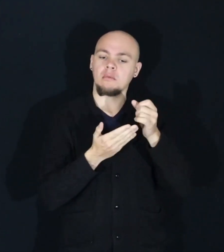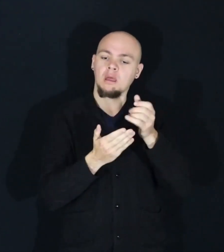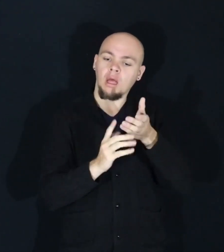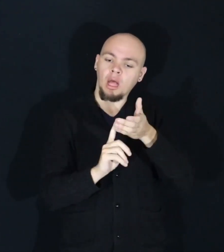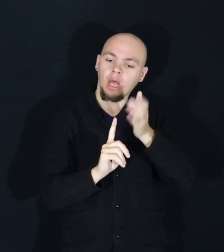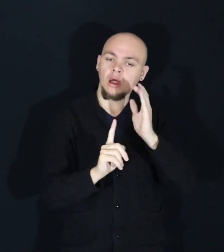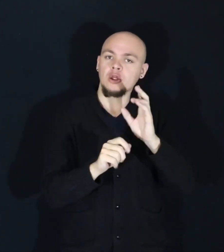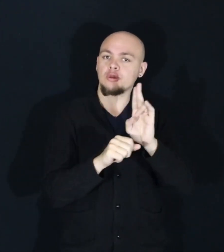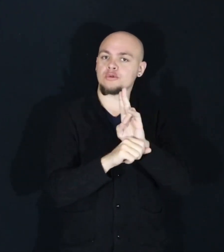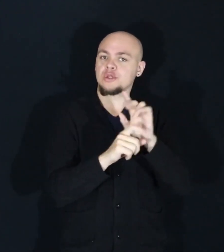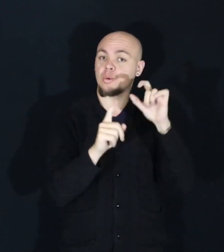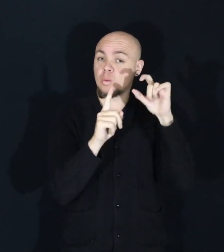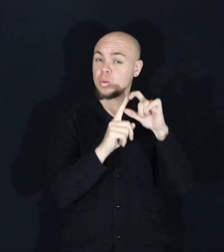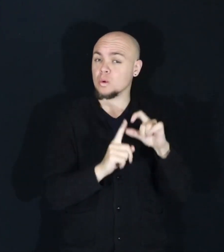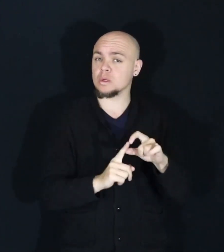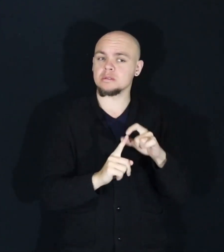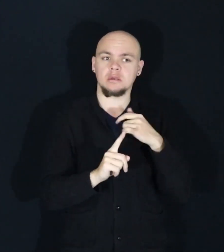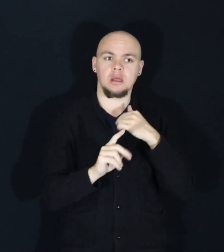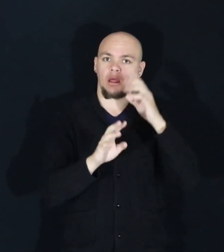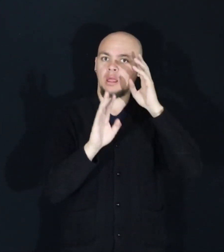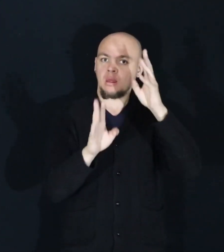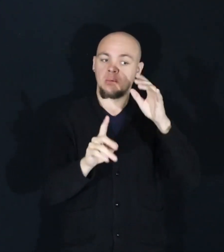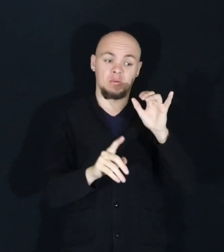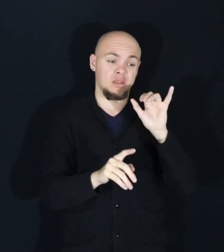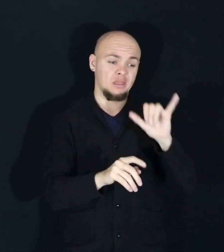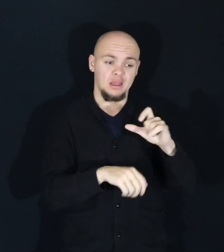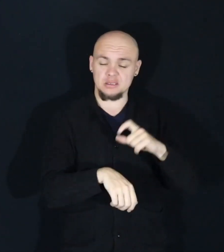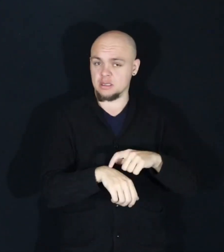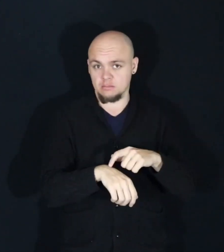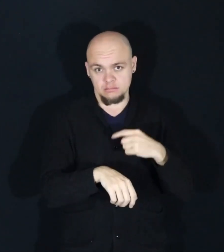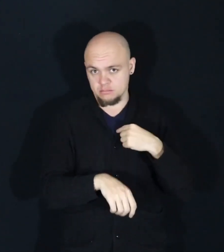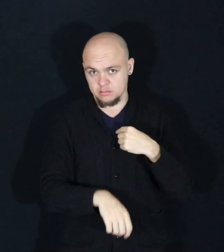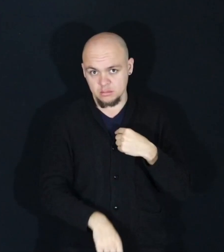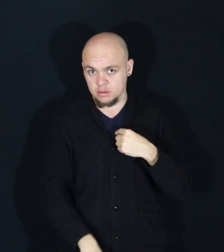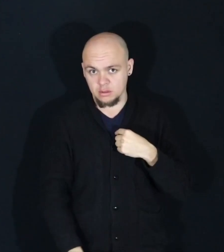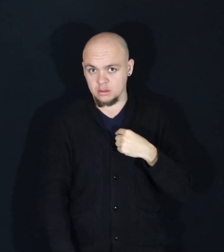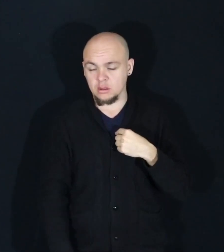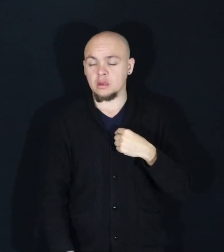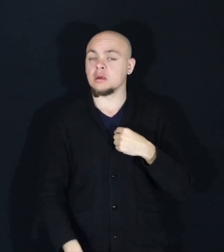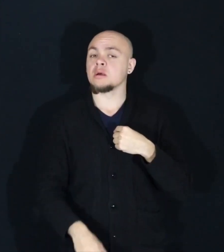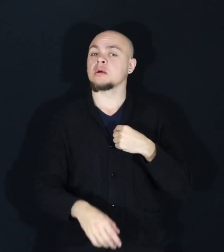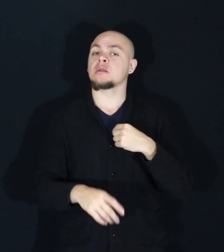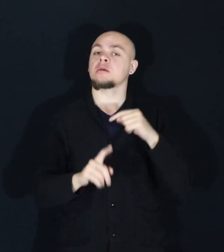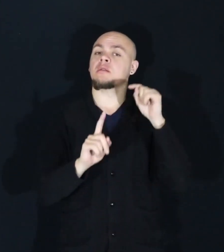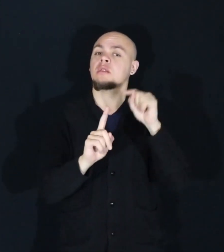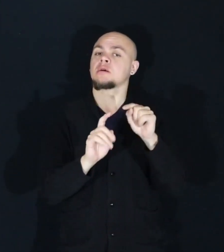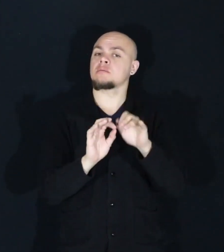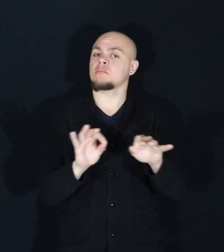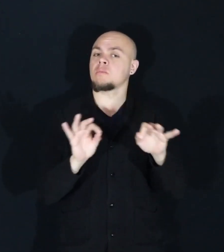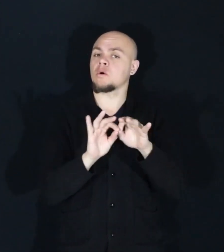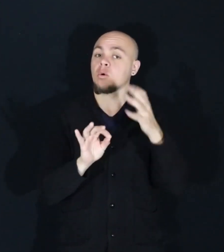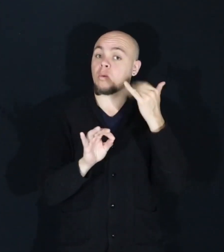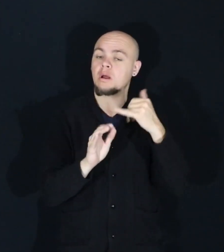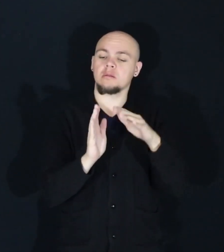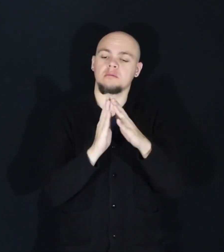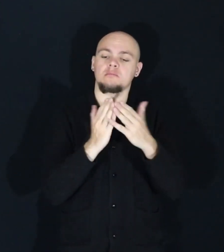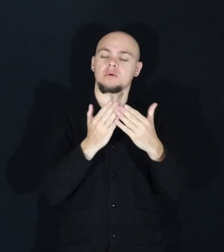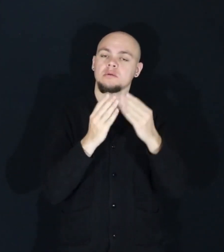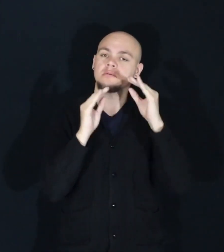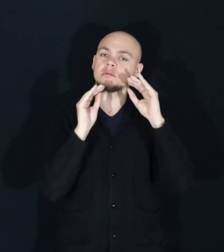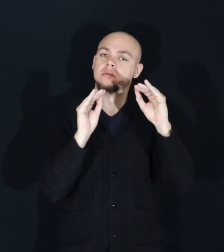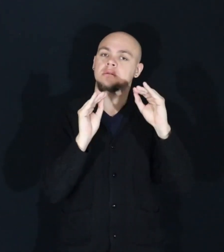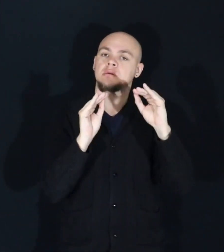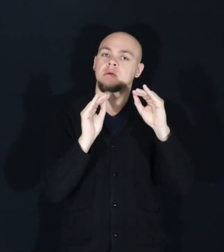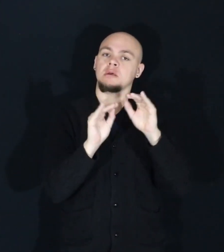words I couldn't have come up with at the time. So, what I mean with this is that the books you read will always end